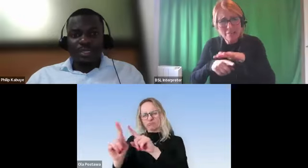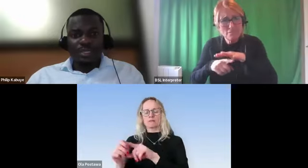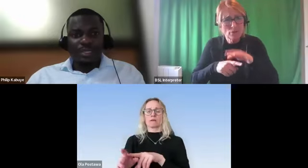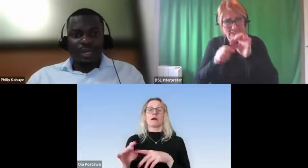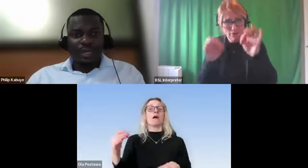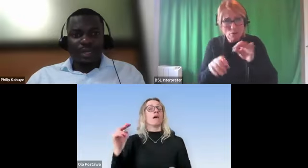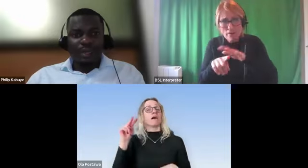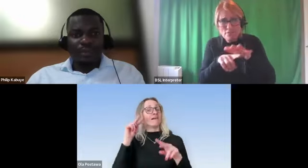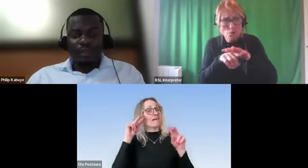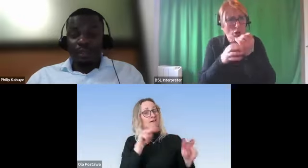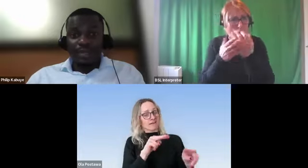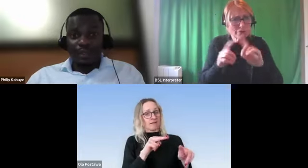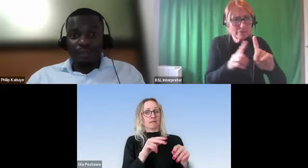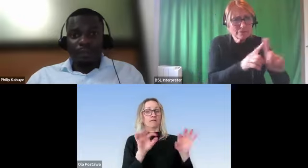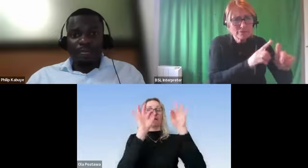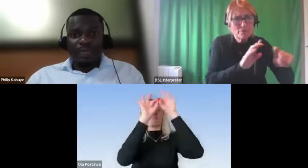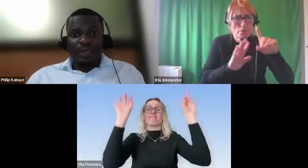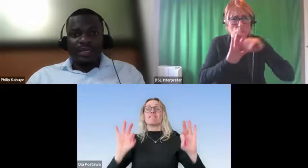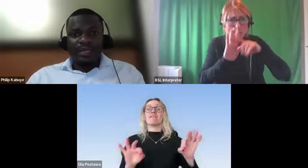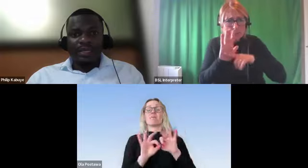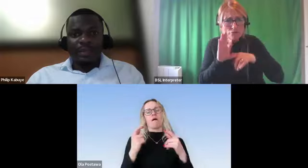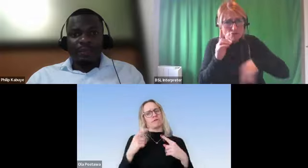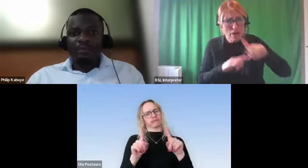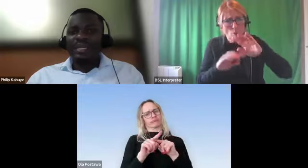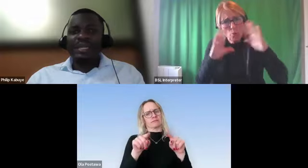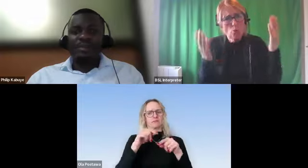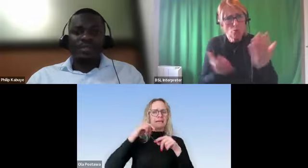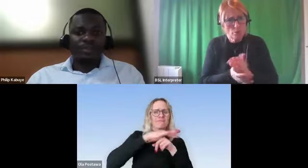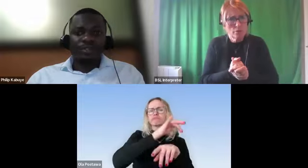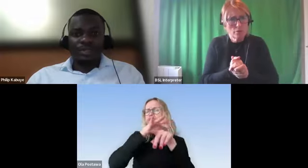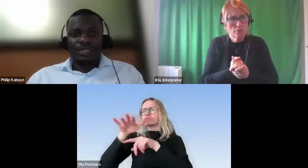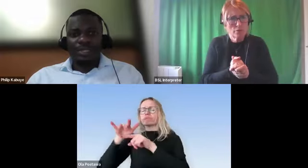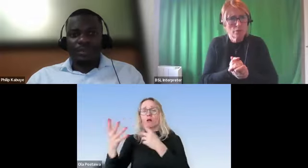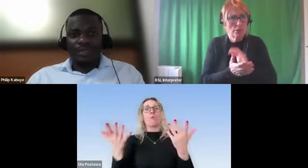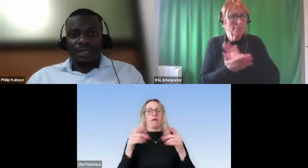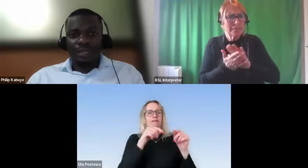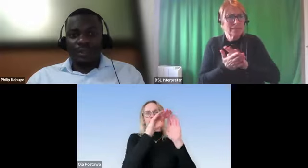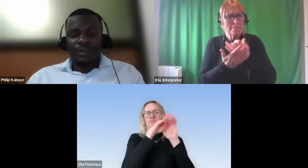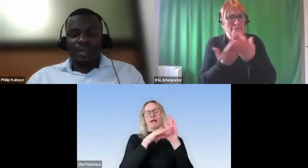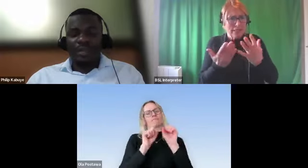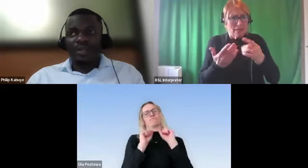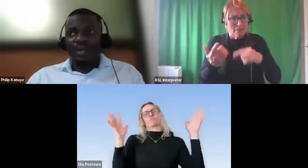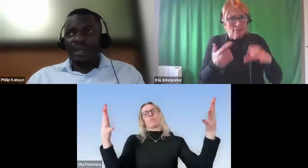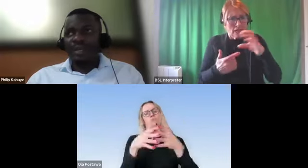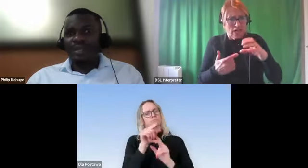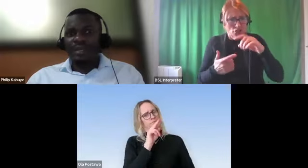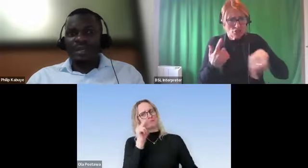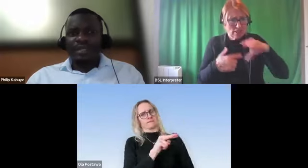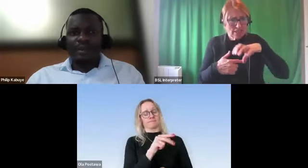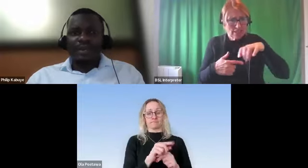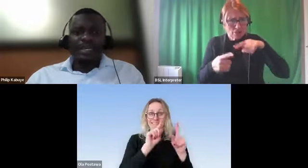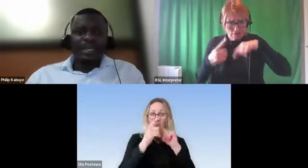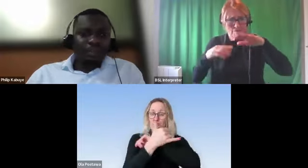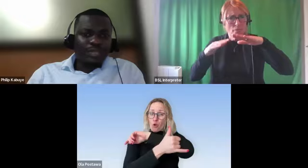of policy globally. And for many countries also in the South, they are